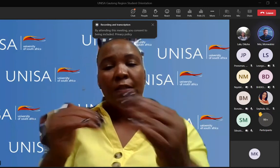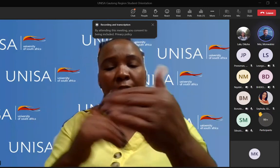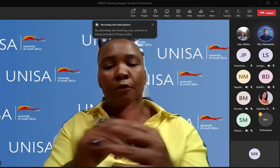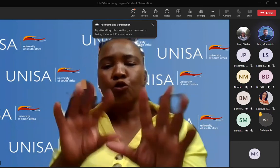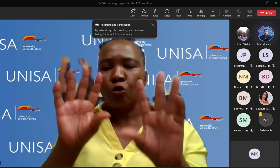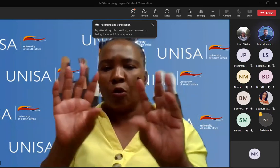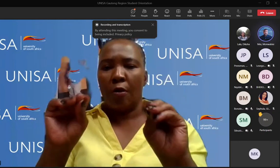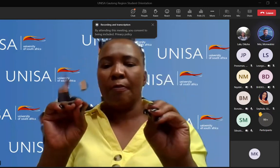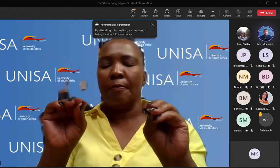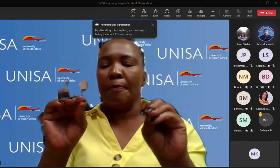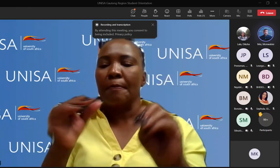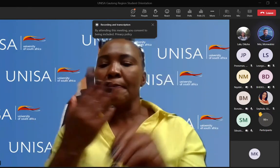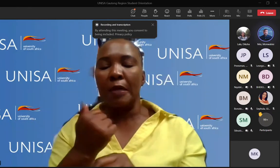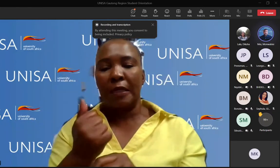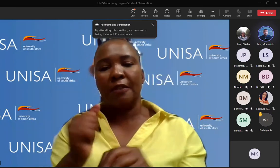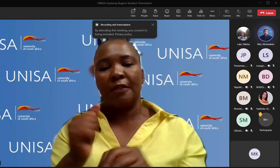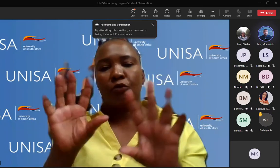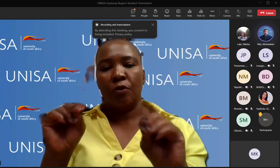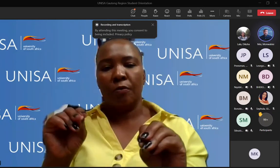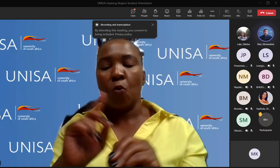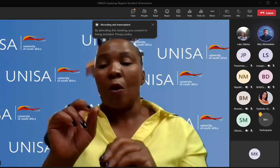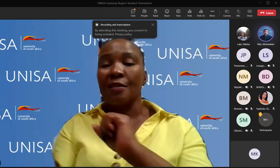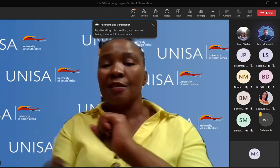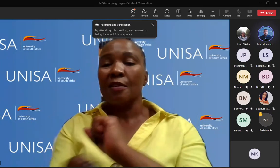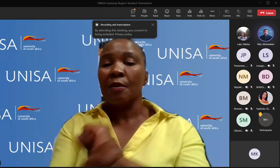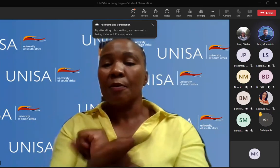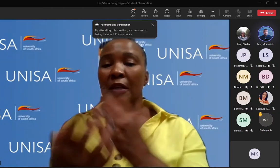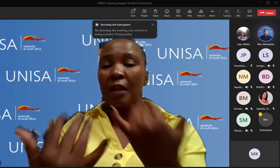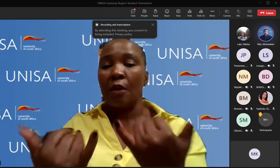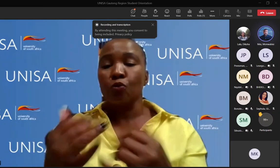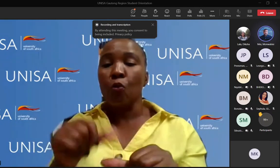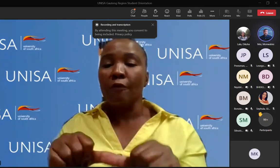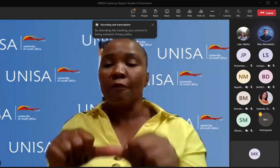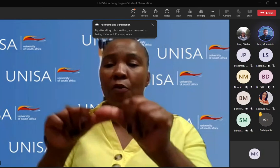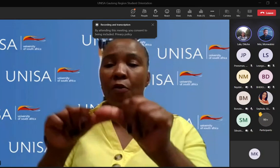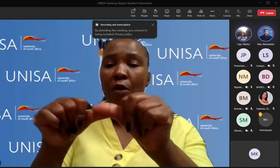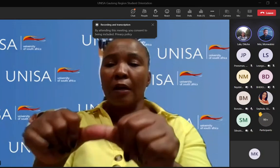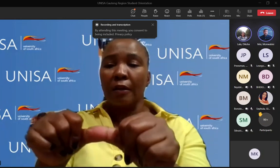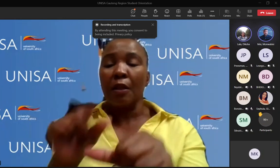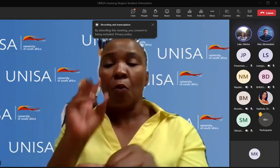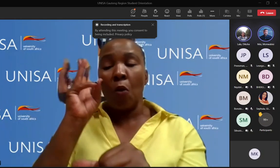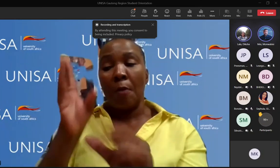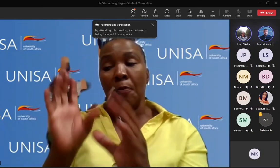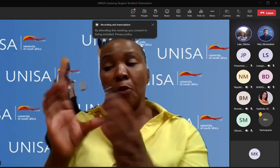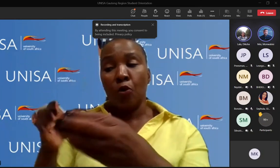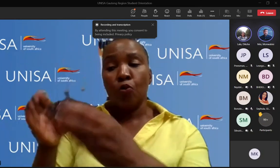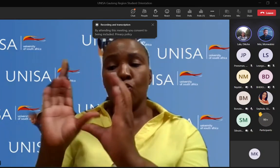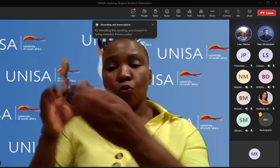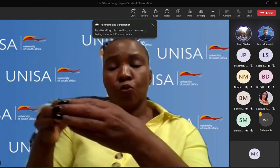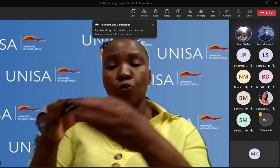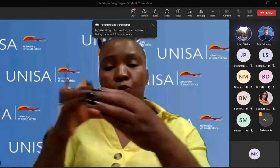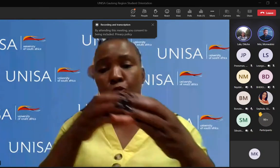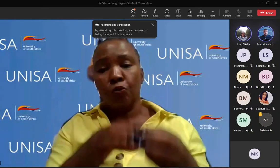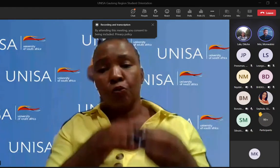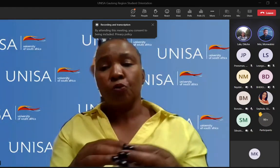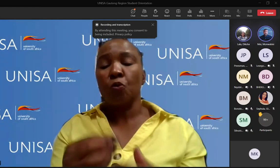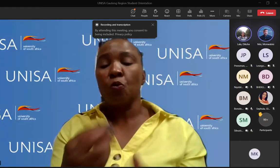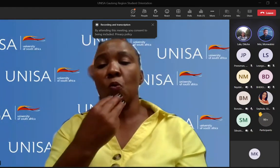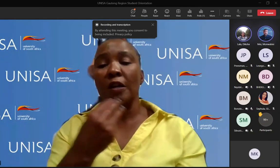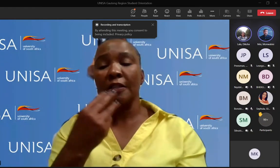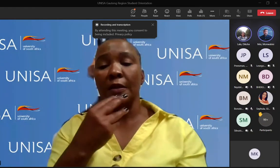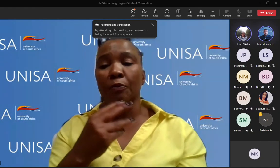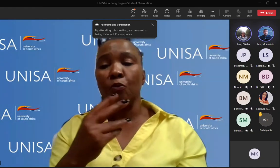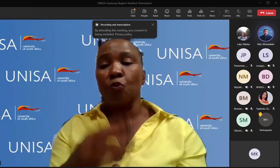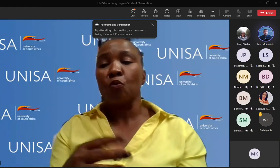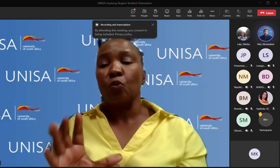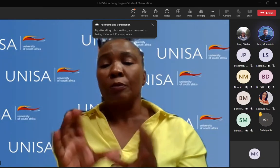sharing your information there because what's happening is going forward there will be groups that will be created WhatsApp groups online groups Etc